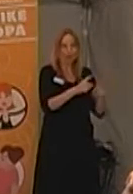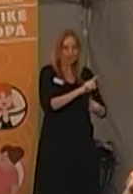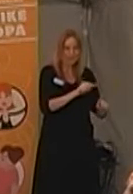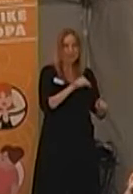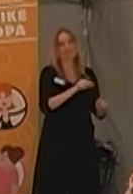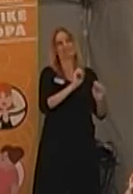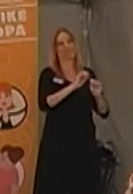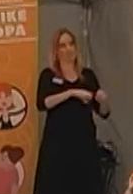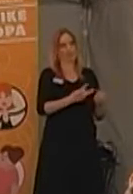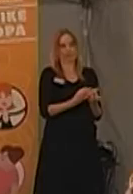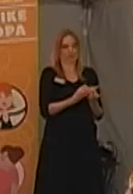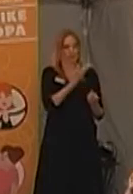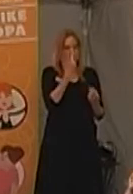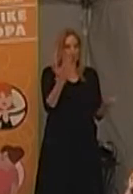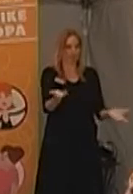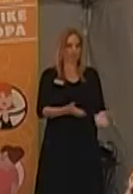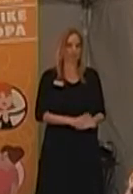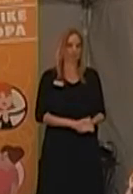solutions,